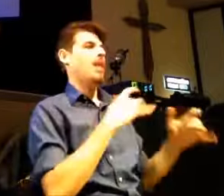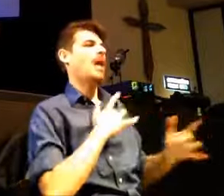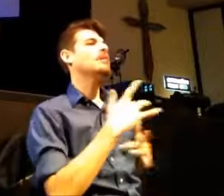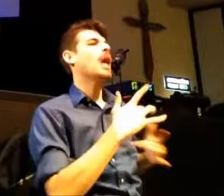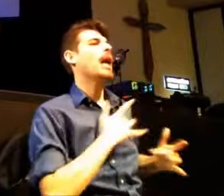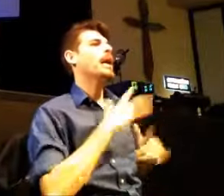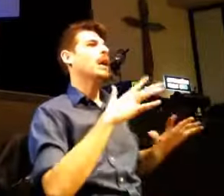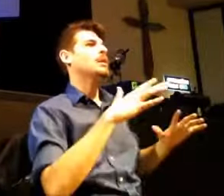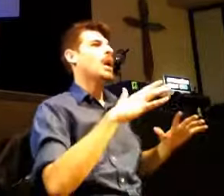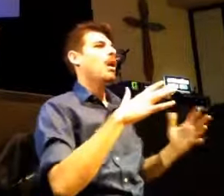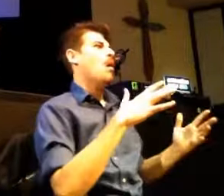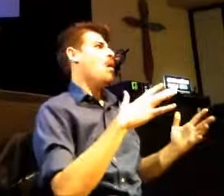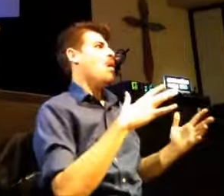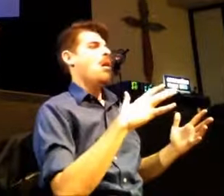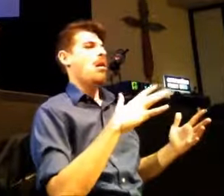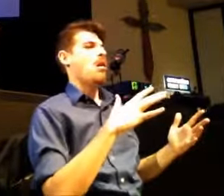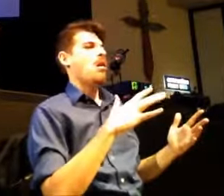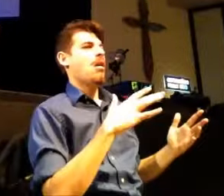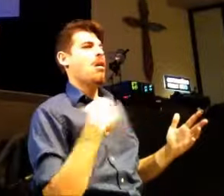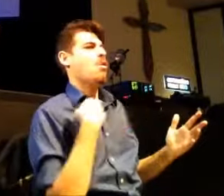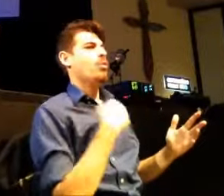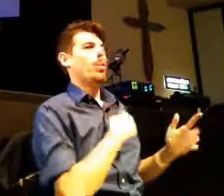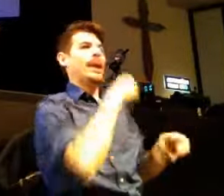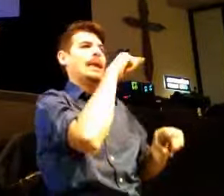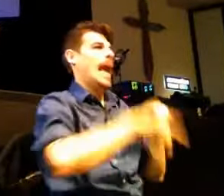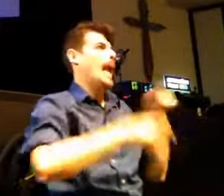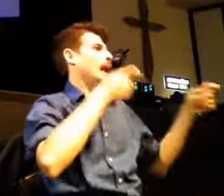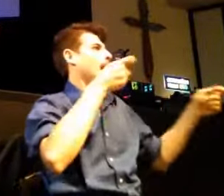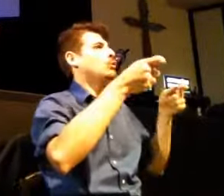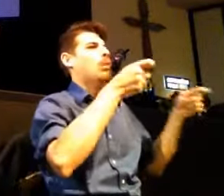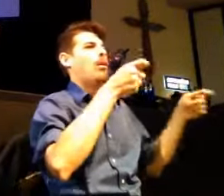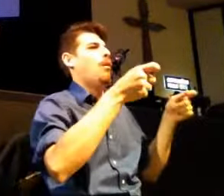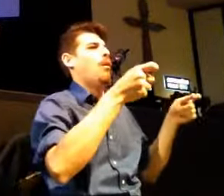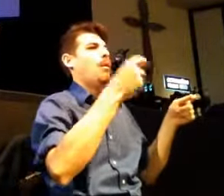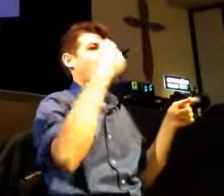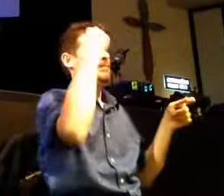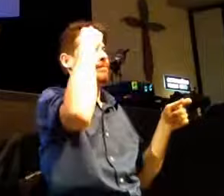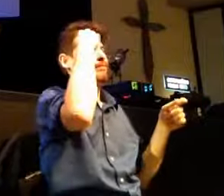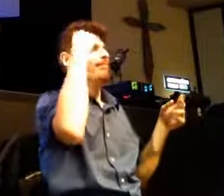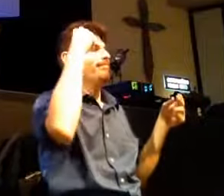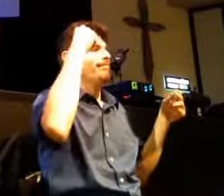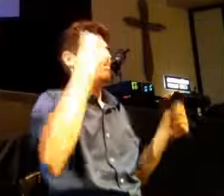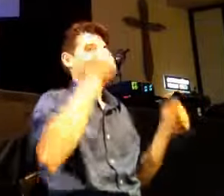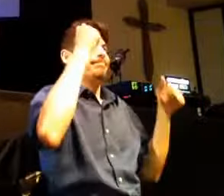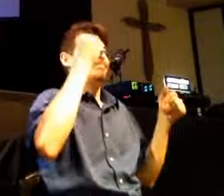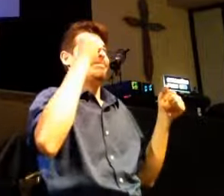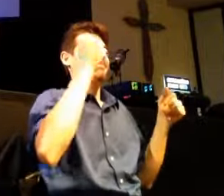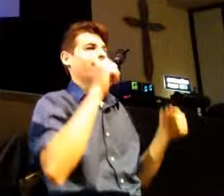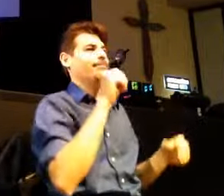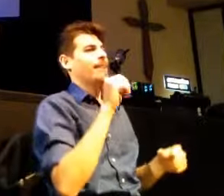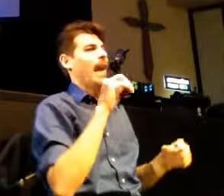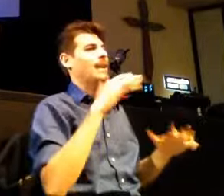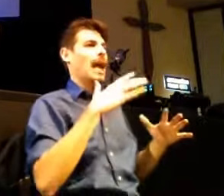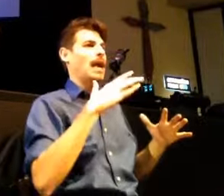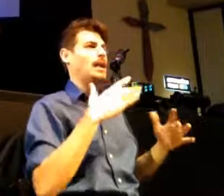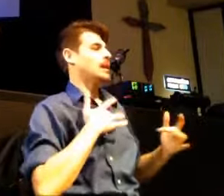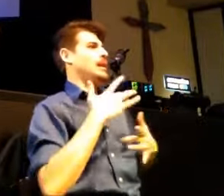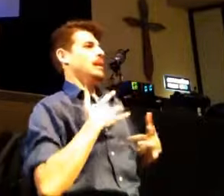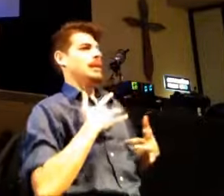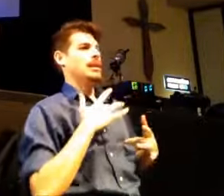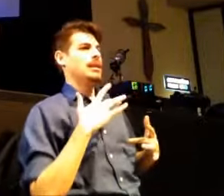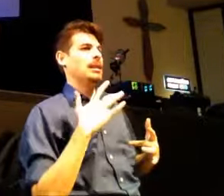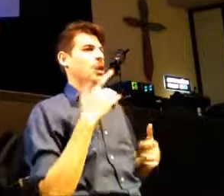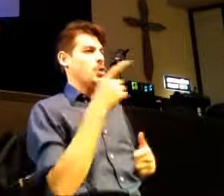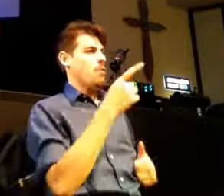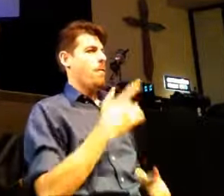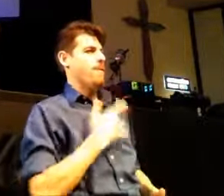us, that's when anxiety begins to kick in, and all the fears and we've all felt that. You can